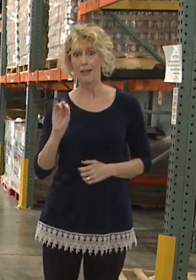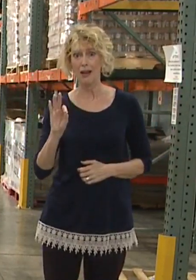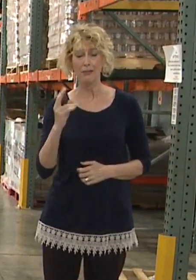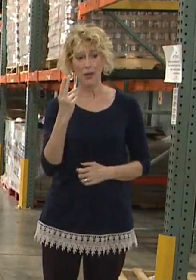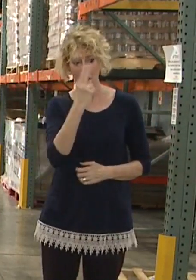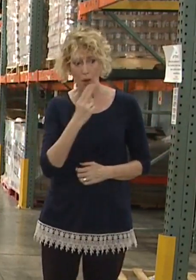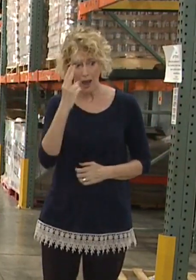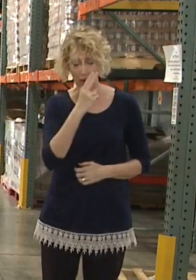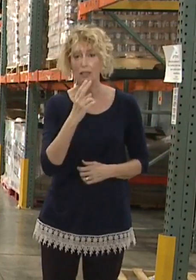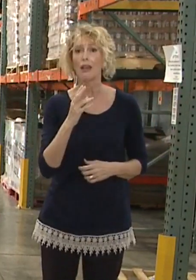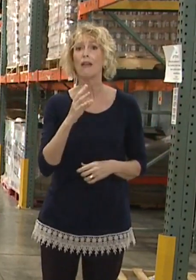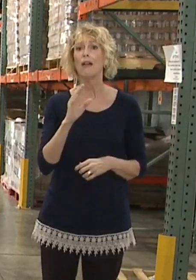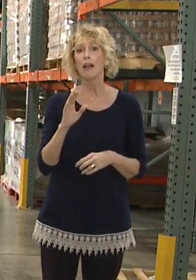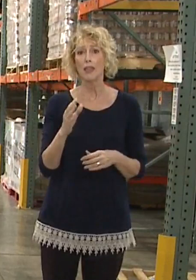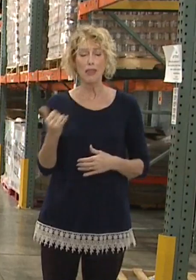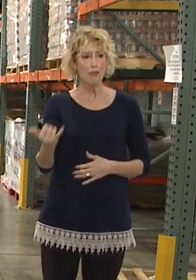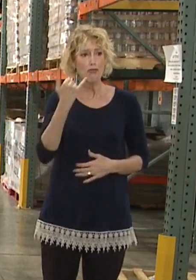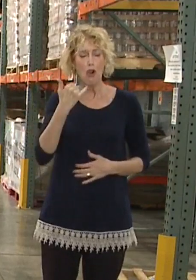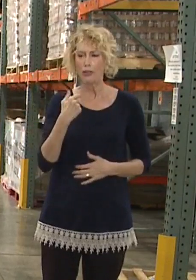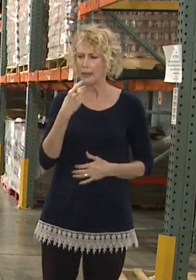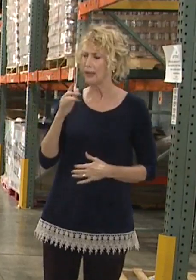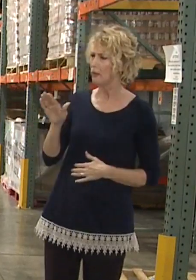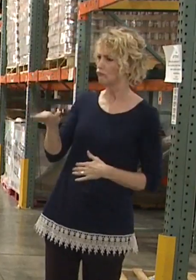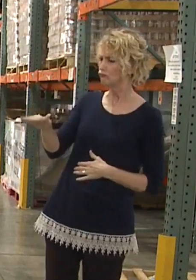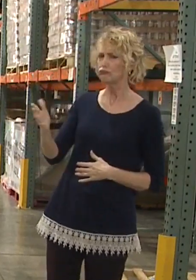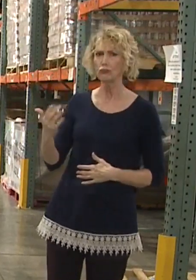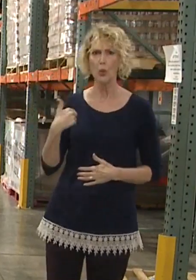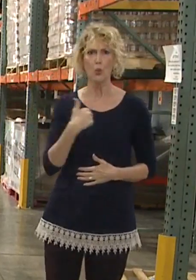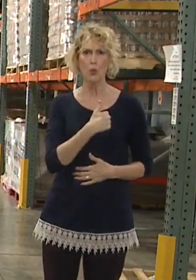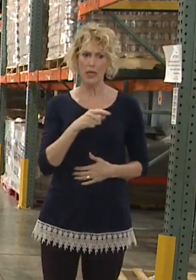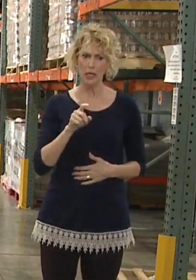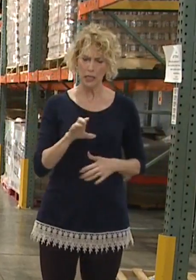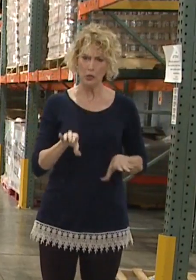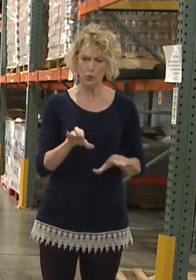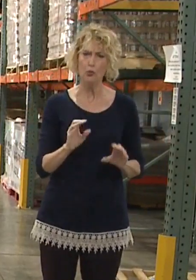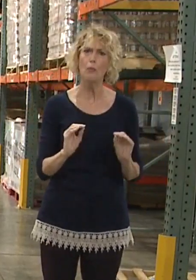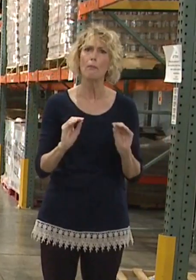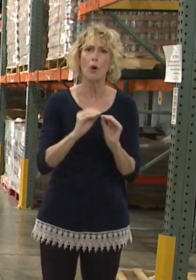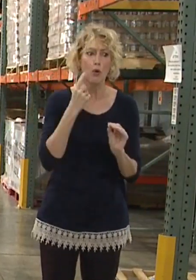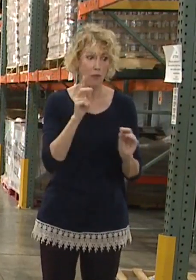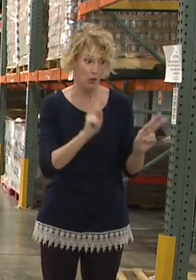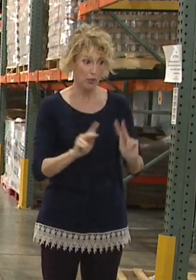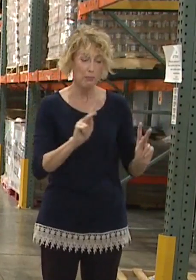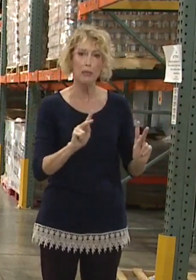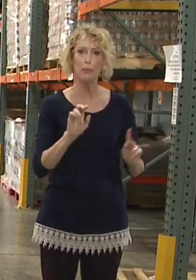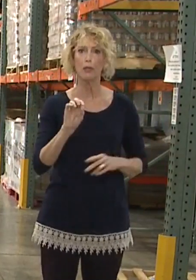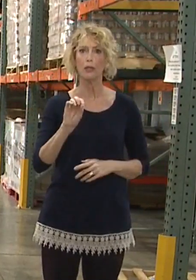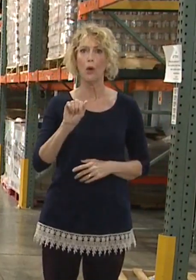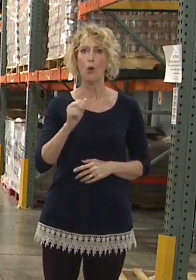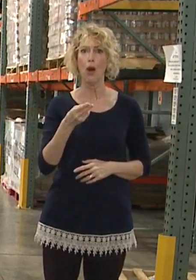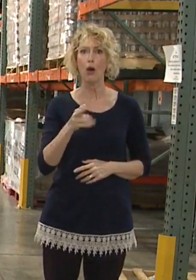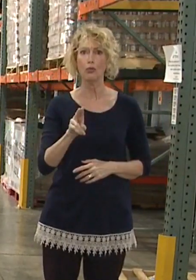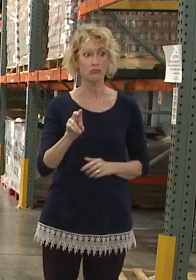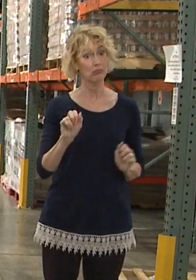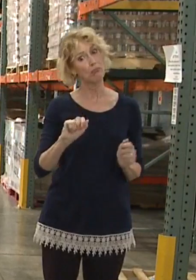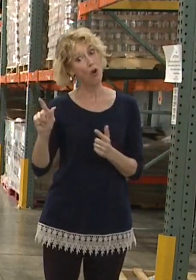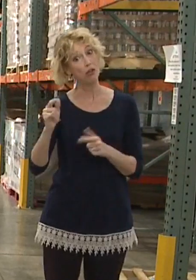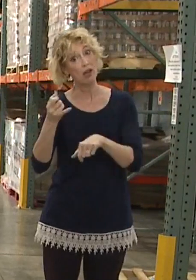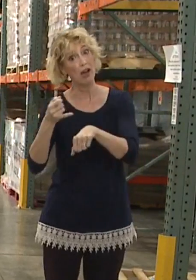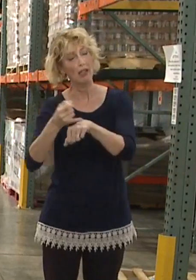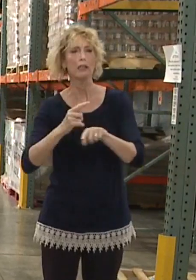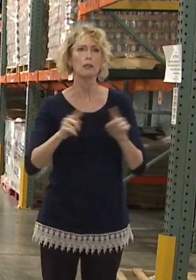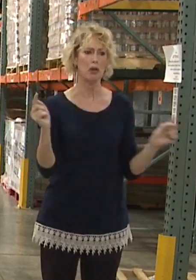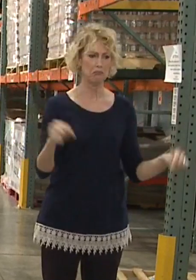Community Foundation, called me up and said, "Mayor, we need to do more for the people of Oahu and for all the islands, but for